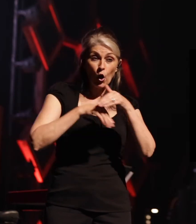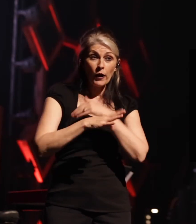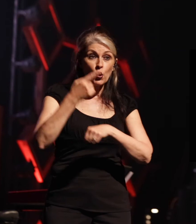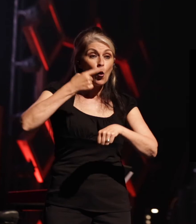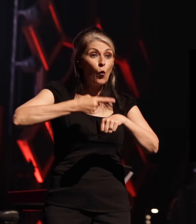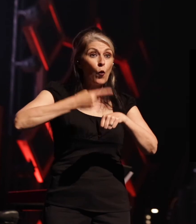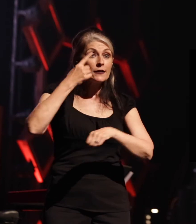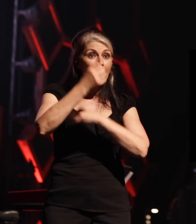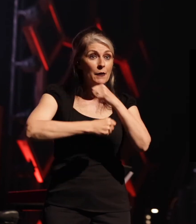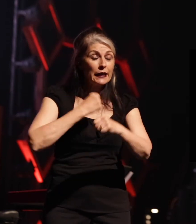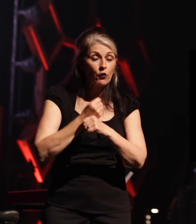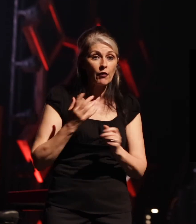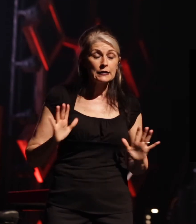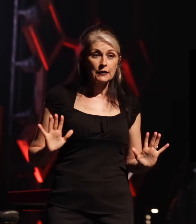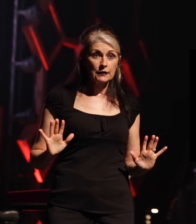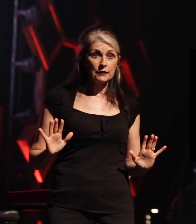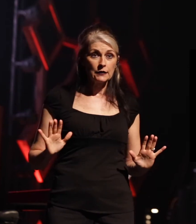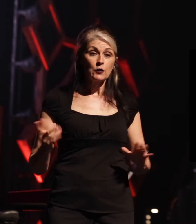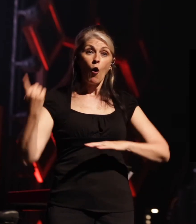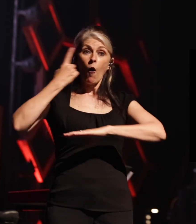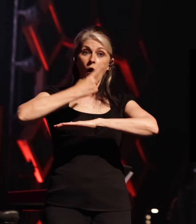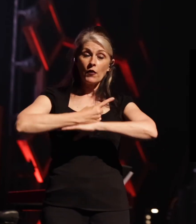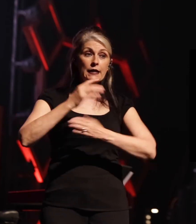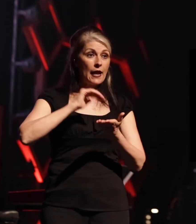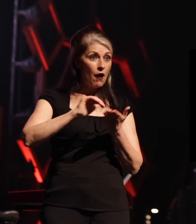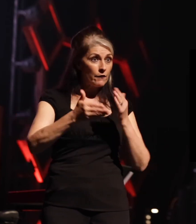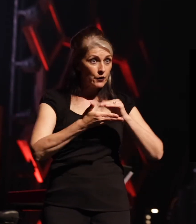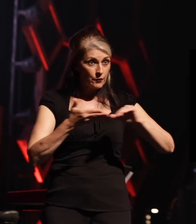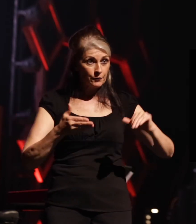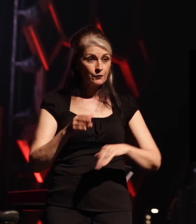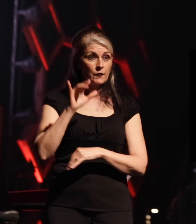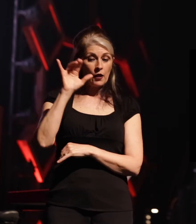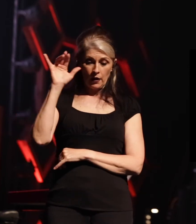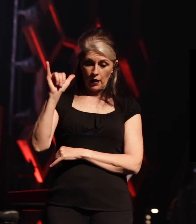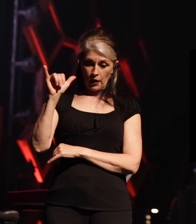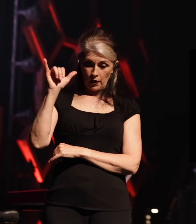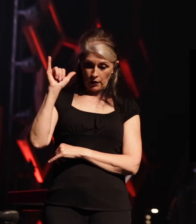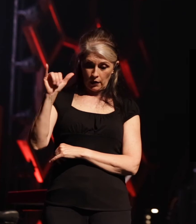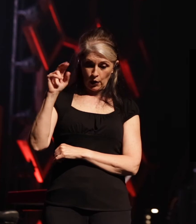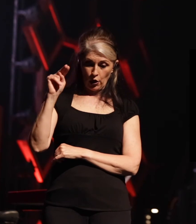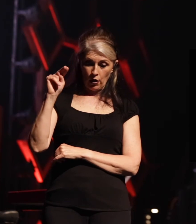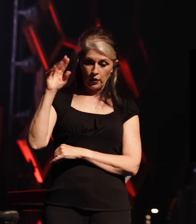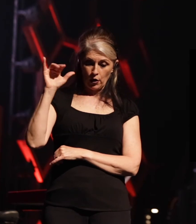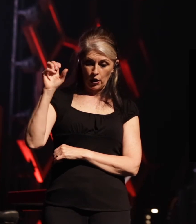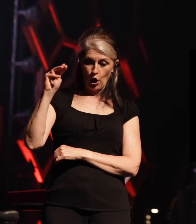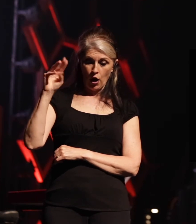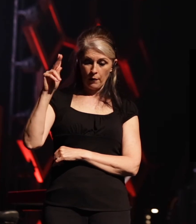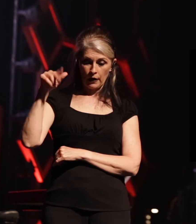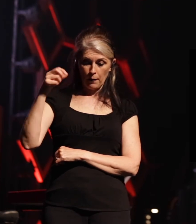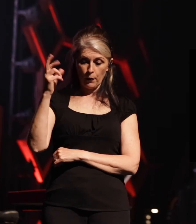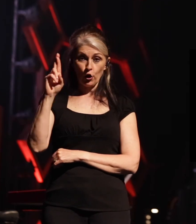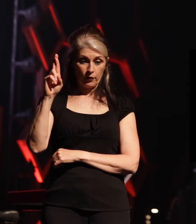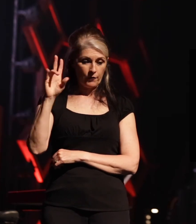year on the Day of Atonement, Yom Kippur. That was the only day they could go in there, in the